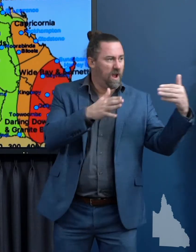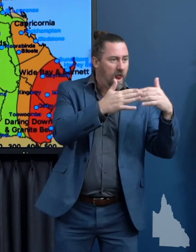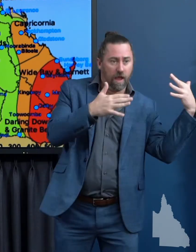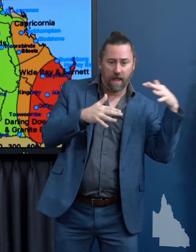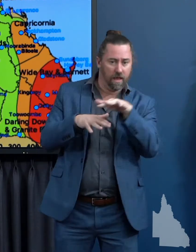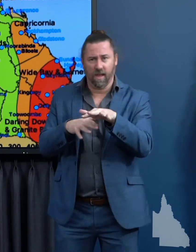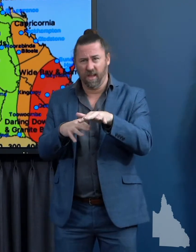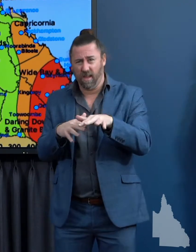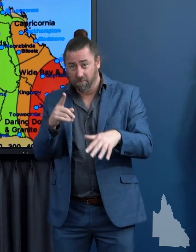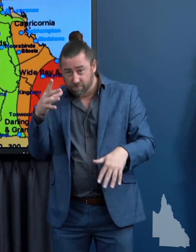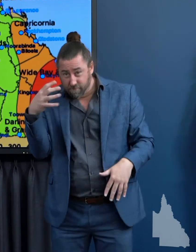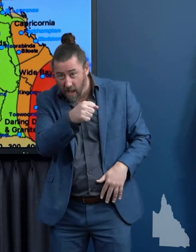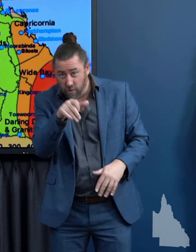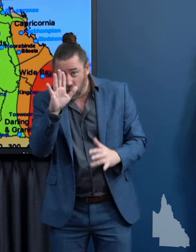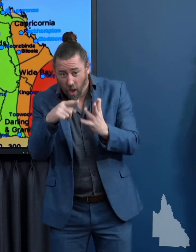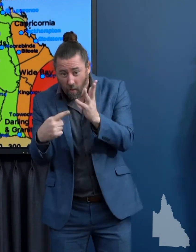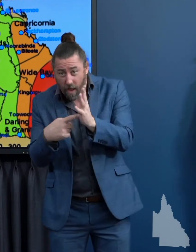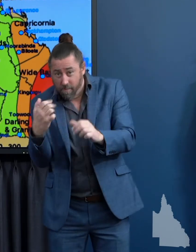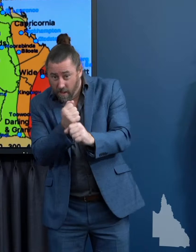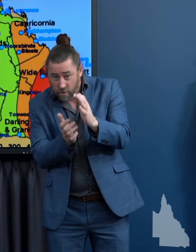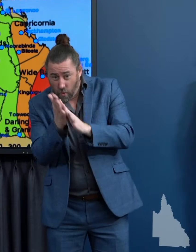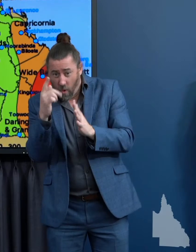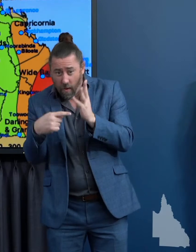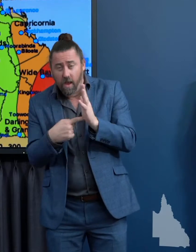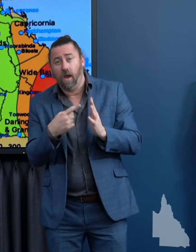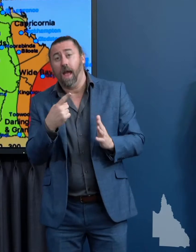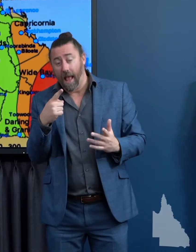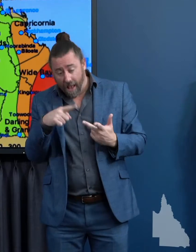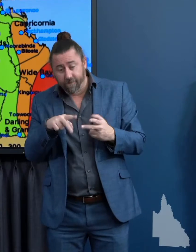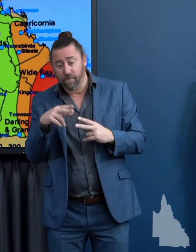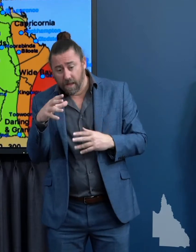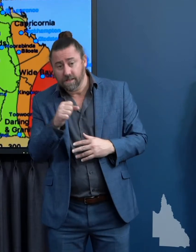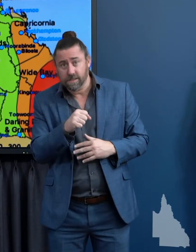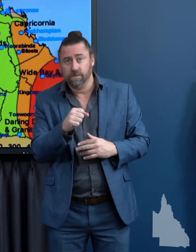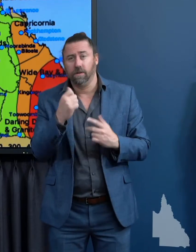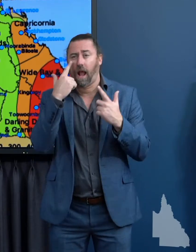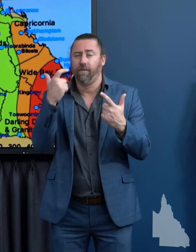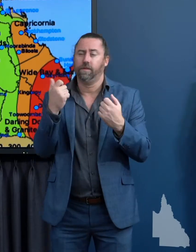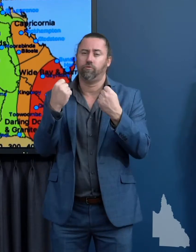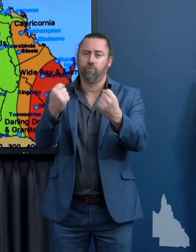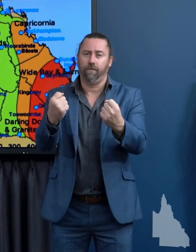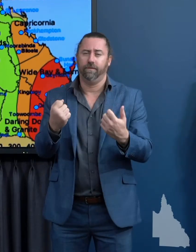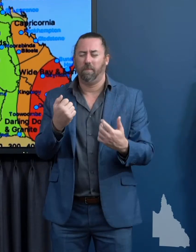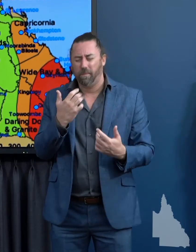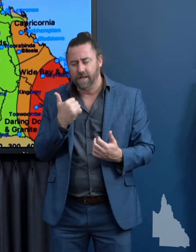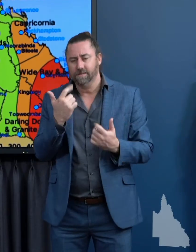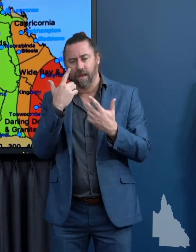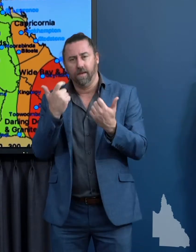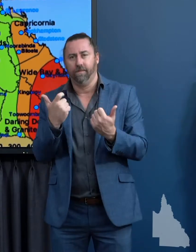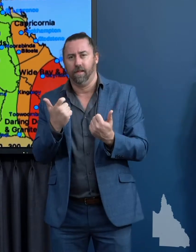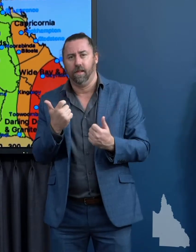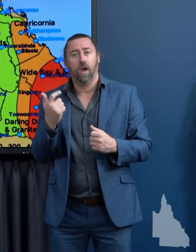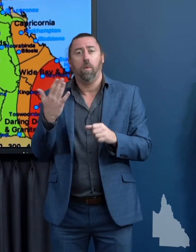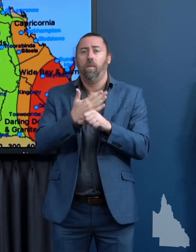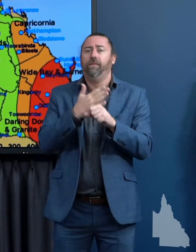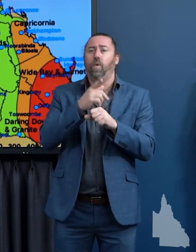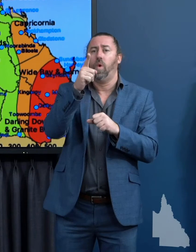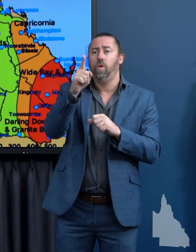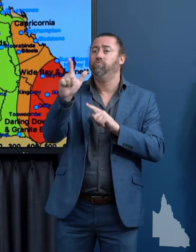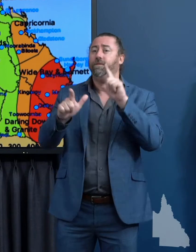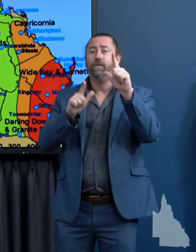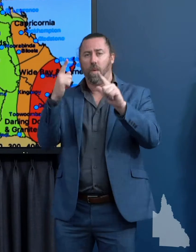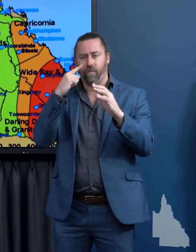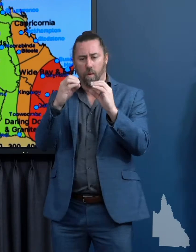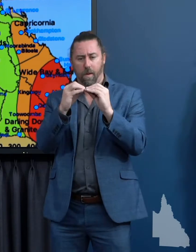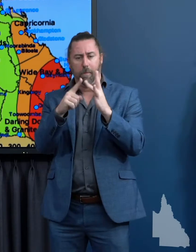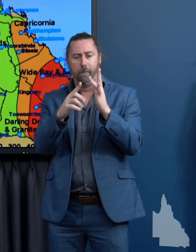it is essential, to please be aware of the weather. And in fact, before you travel, go on the bomb site to